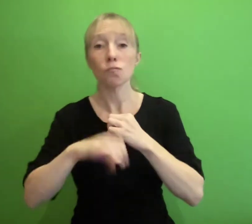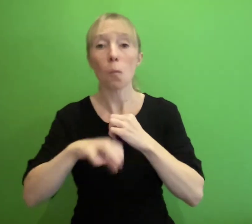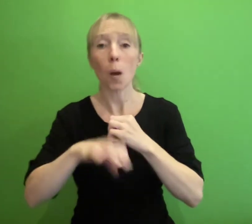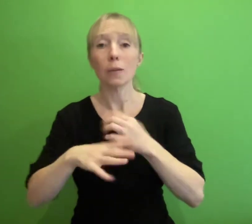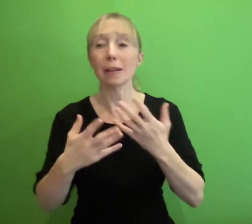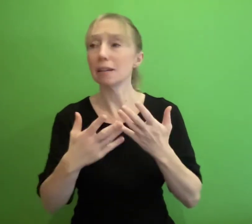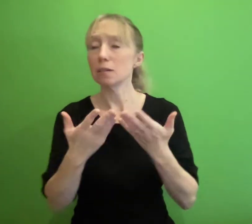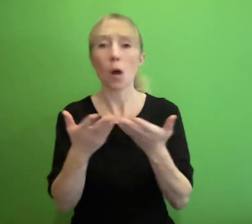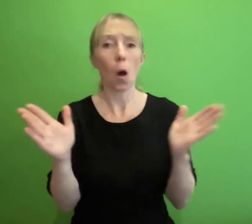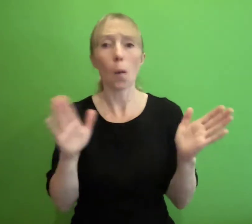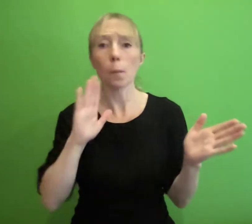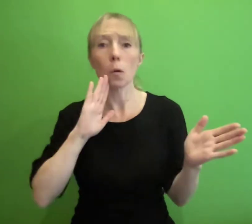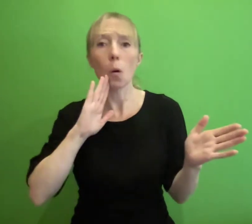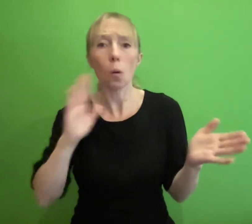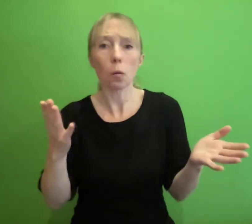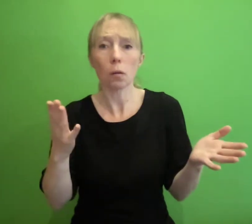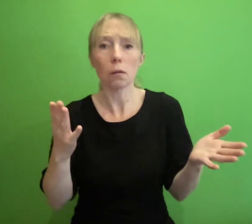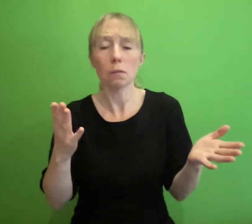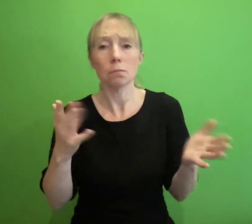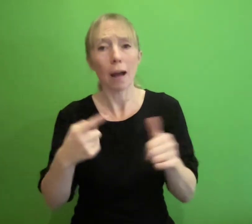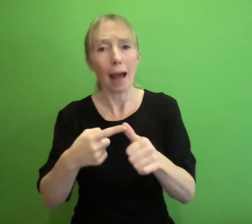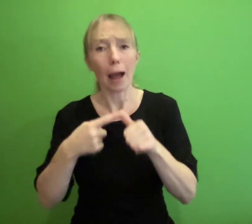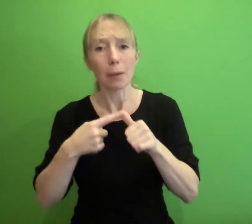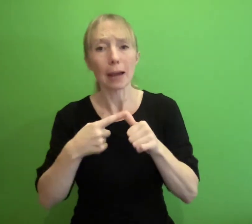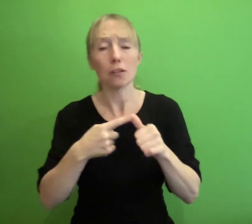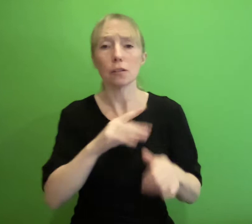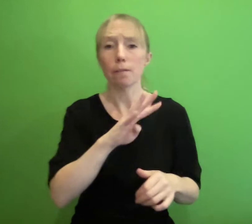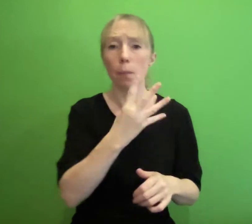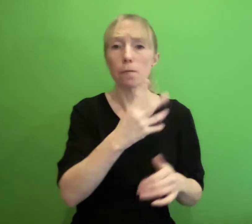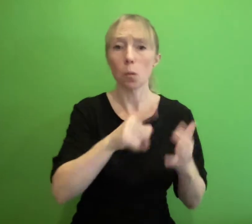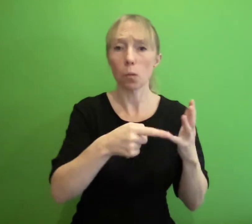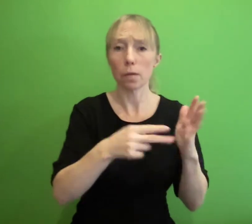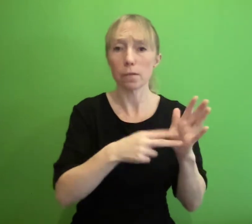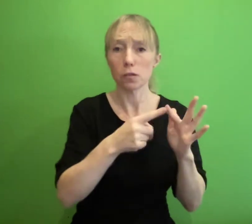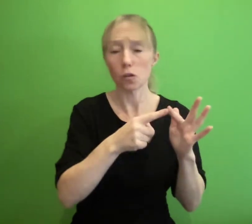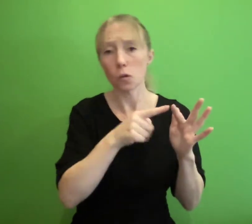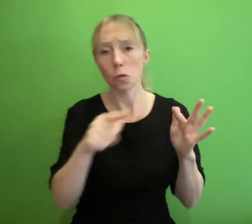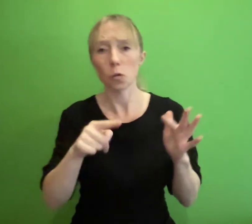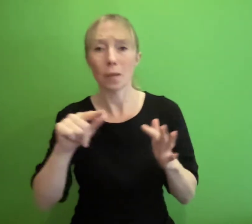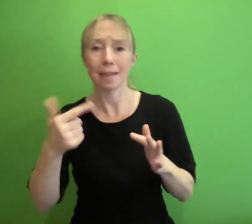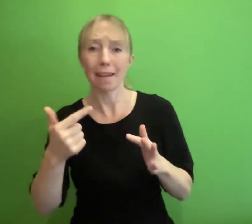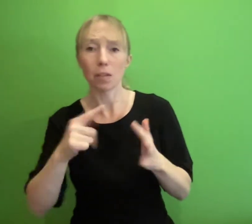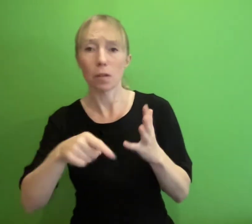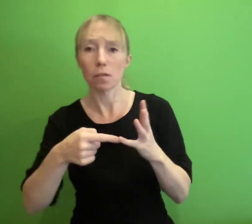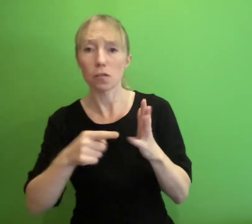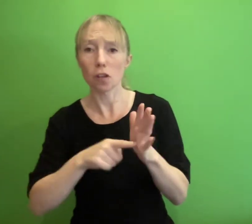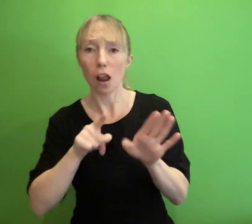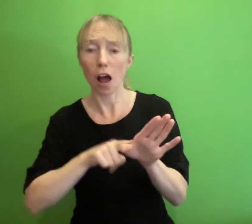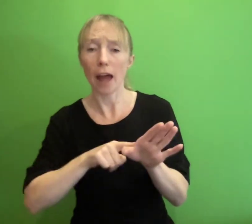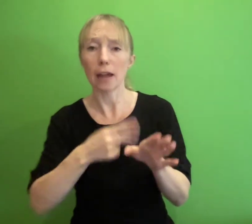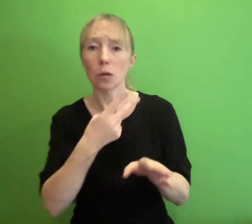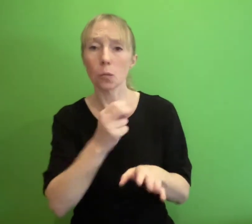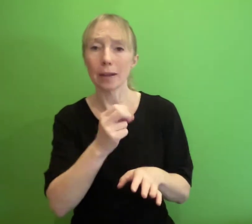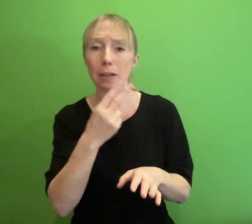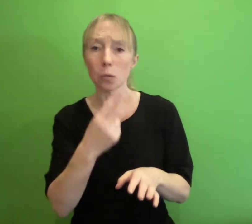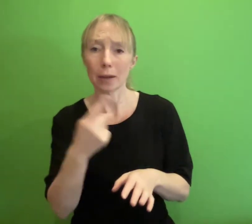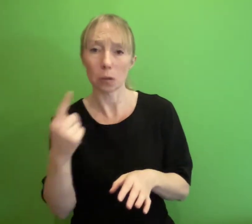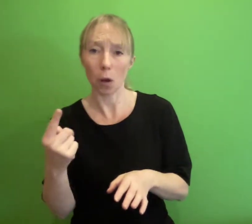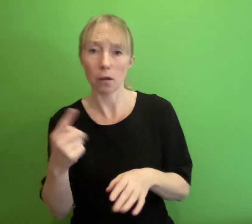call by application between the 4th of June and the 7th of July 2021. 38